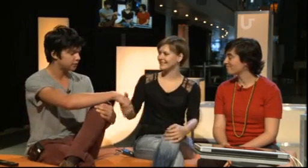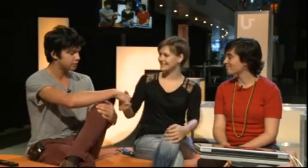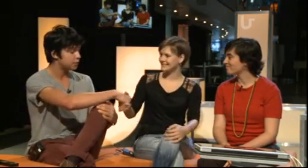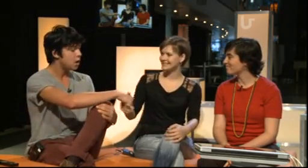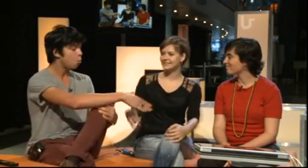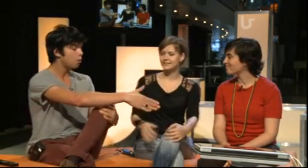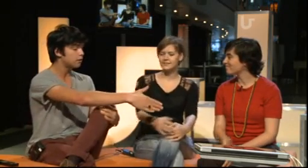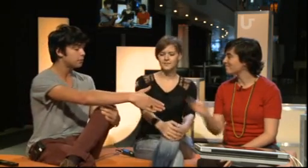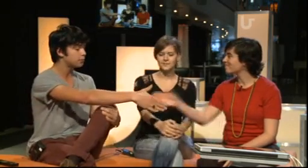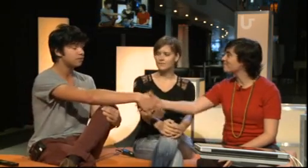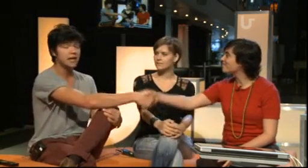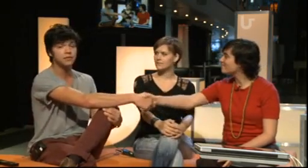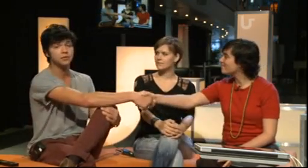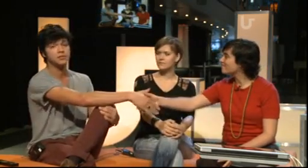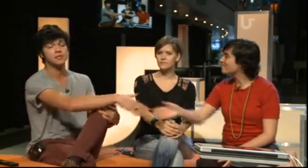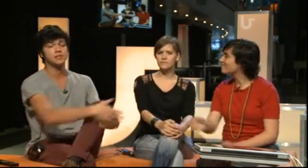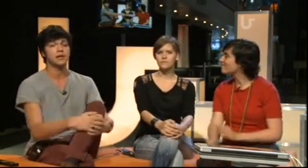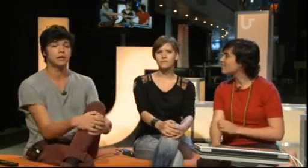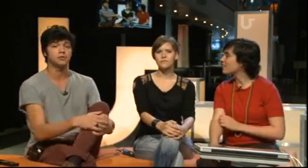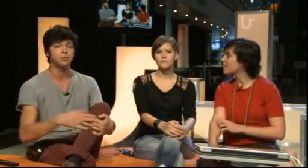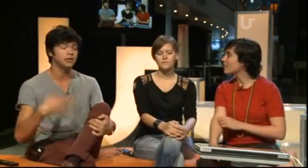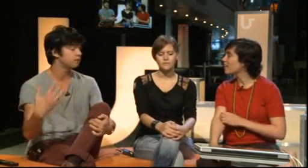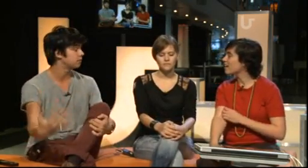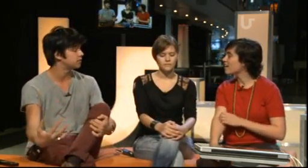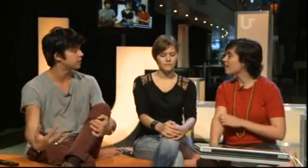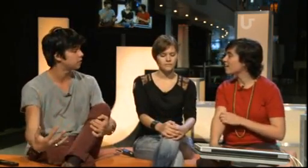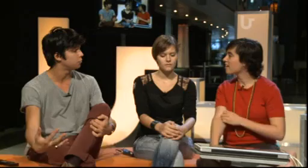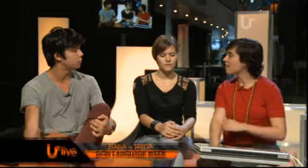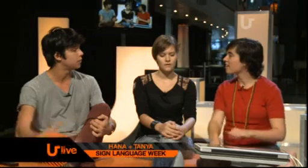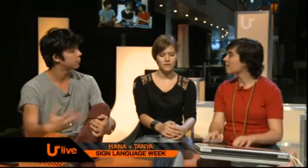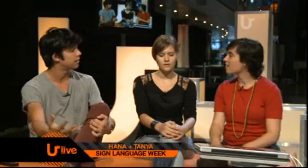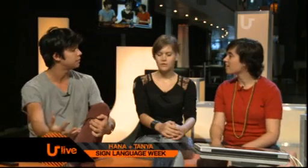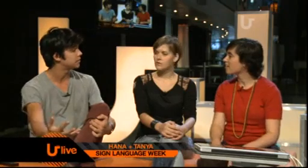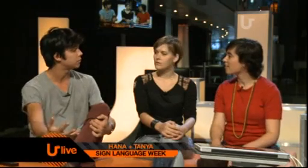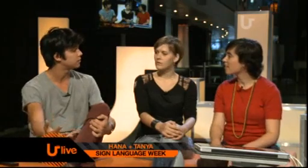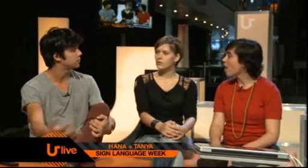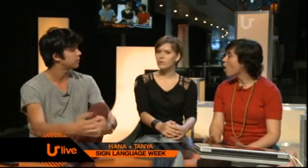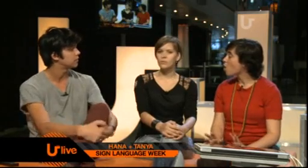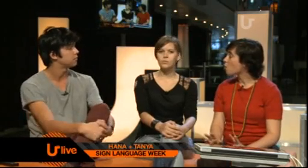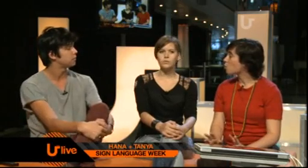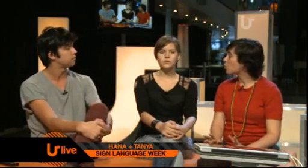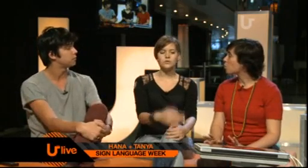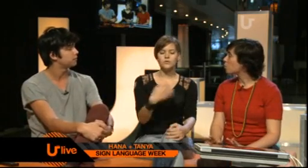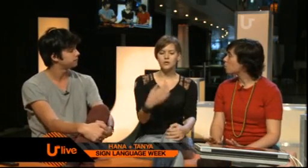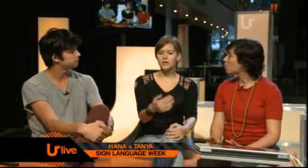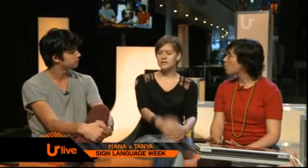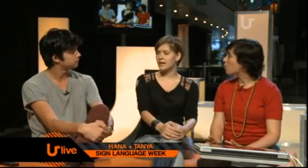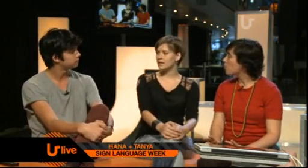meet you. What can people do if they have an interest in sign language and they want to get involved in their local uni or at AUT? What's the best way to sort of go forward? During Sign Language